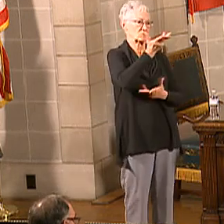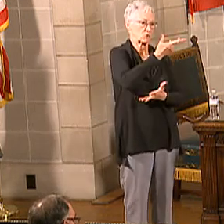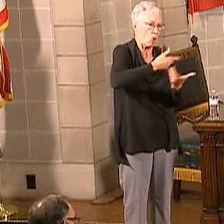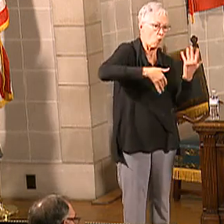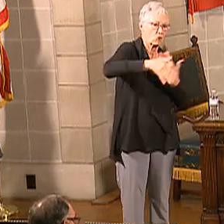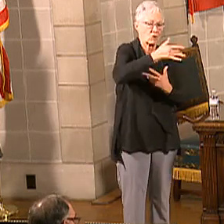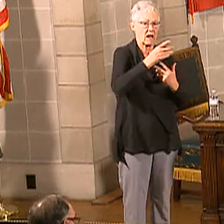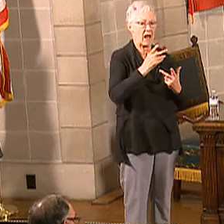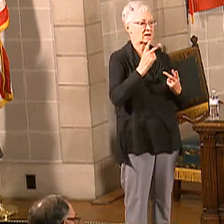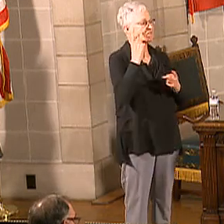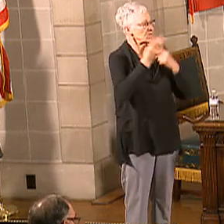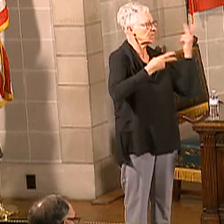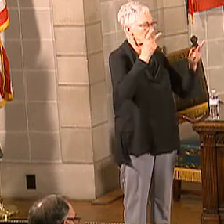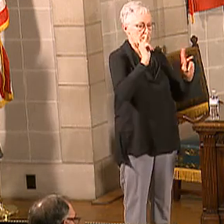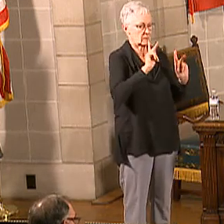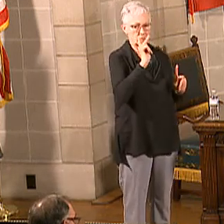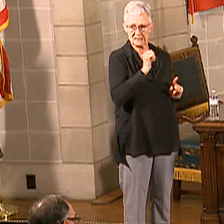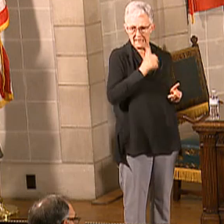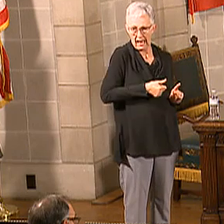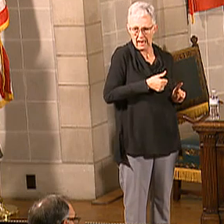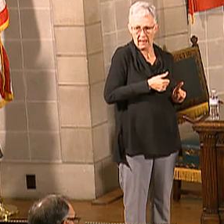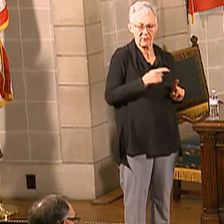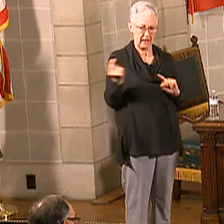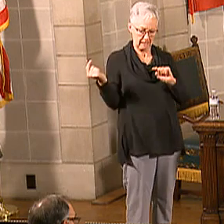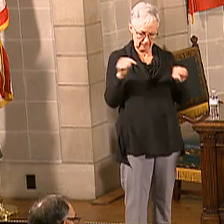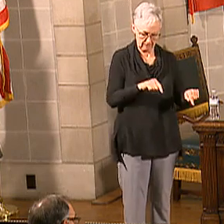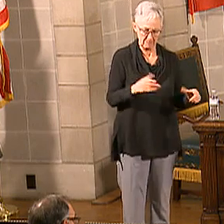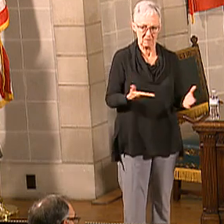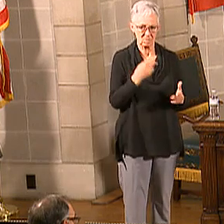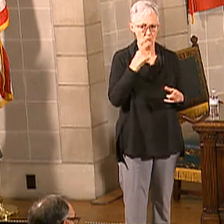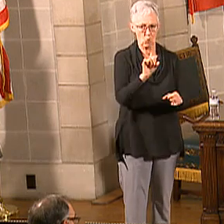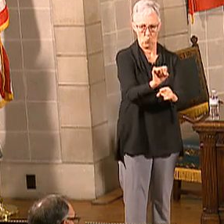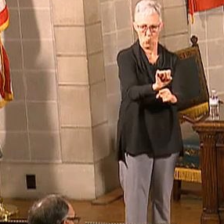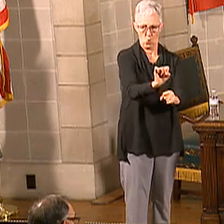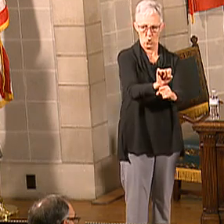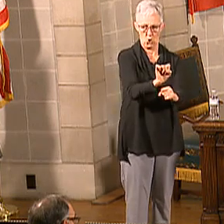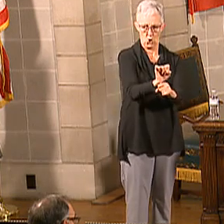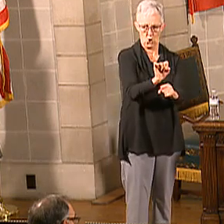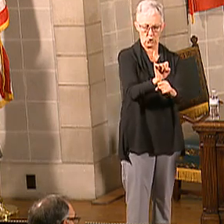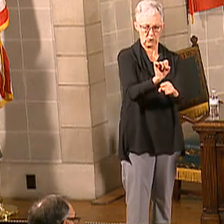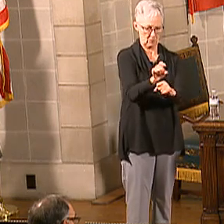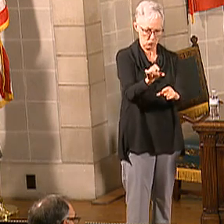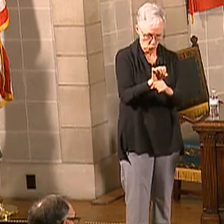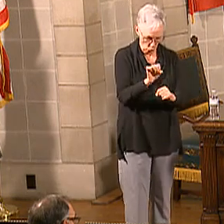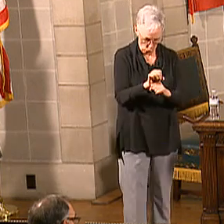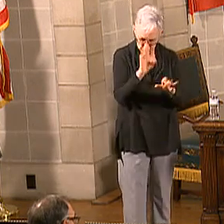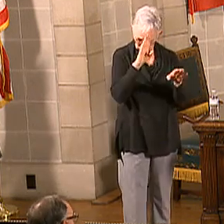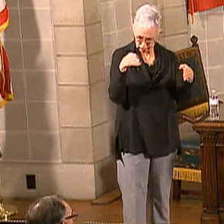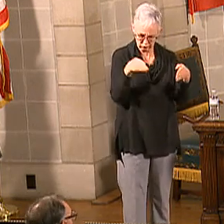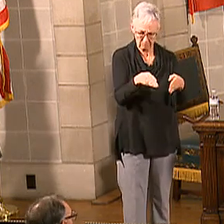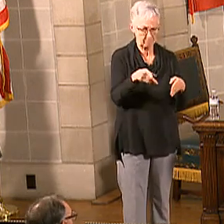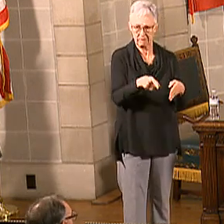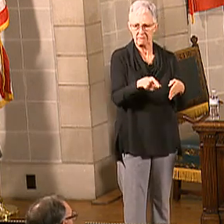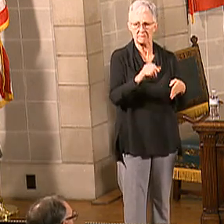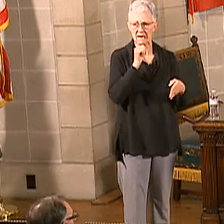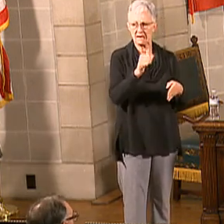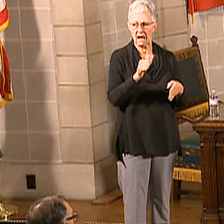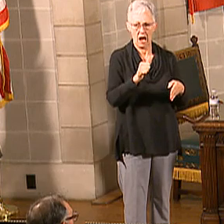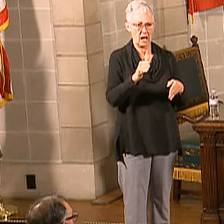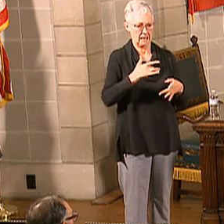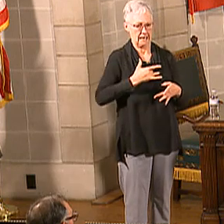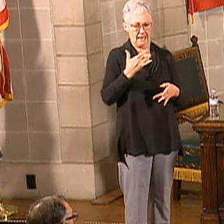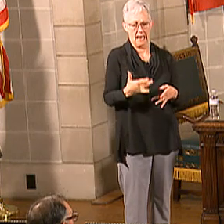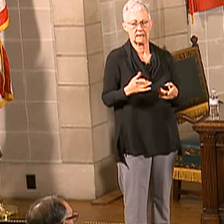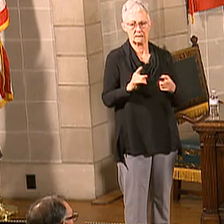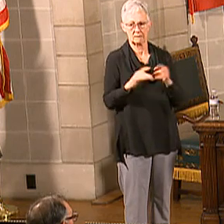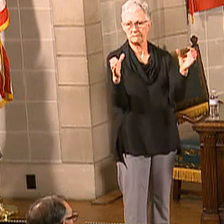people and the risk of spreading the virus to large groups versus people who are working and are not looking to come back and socialize. They're working and